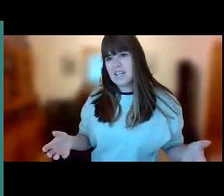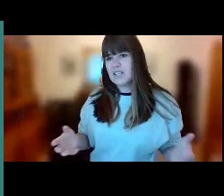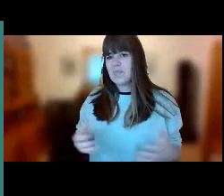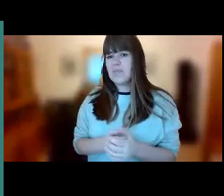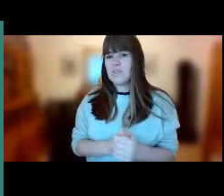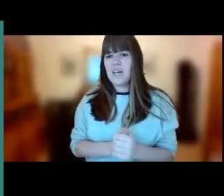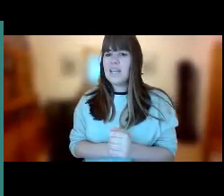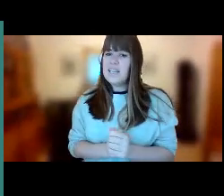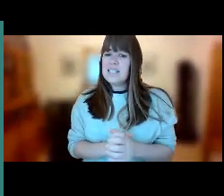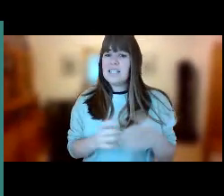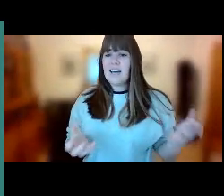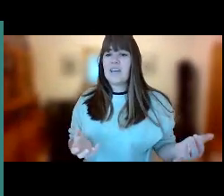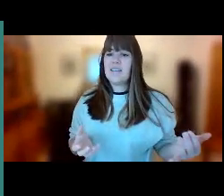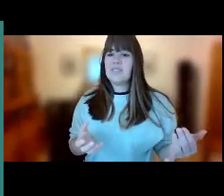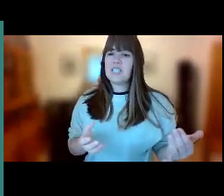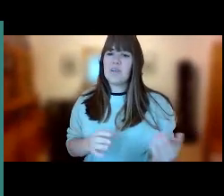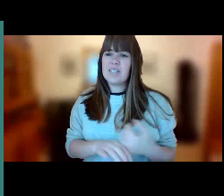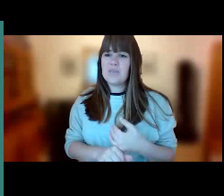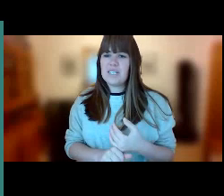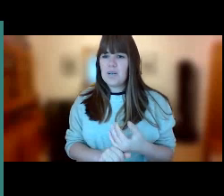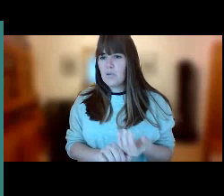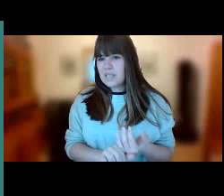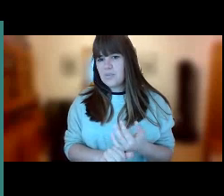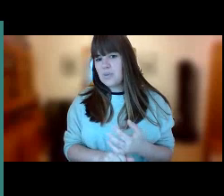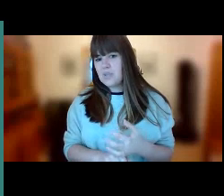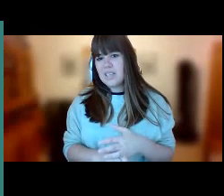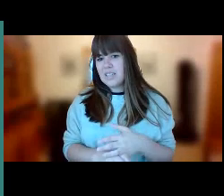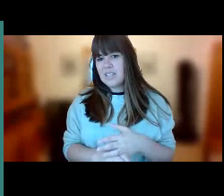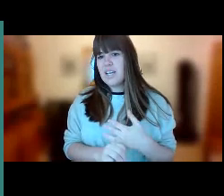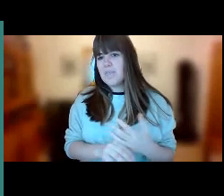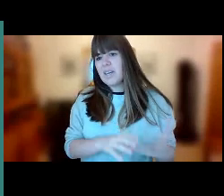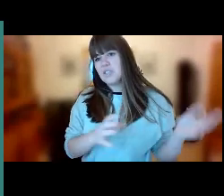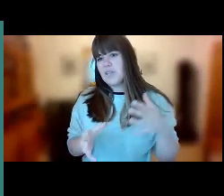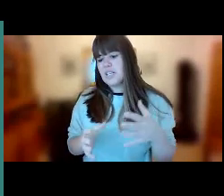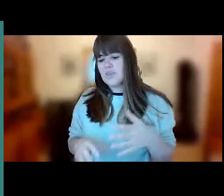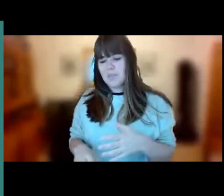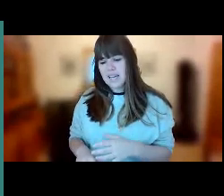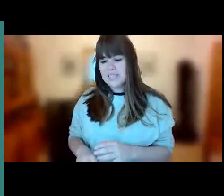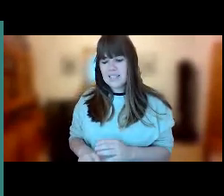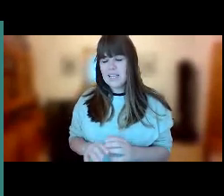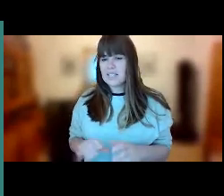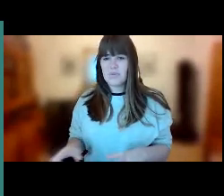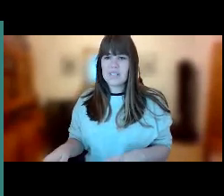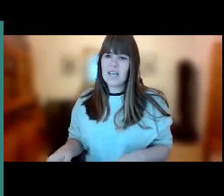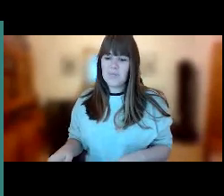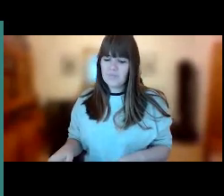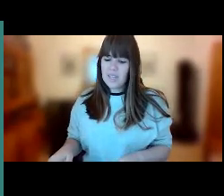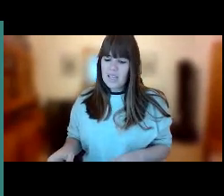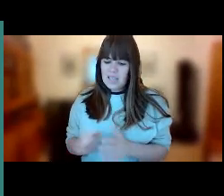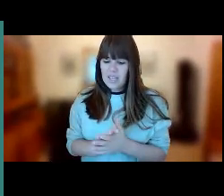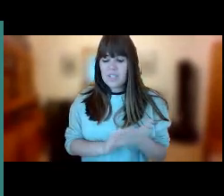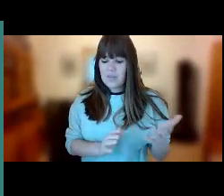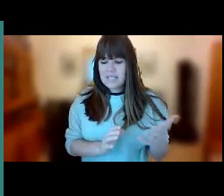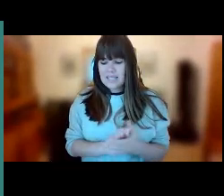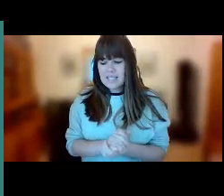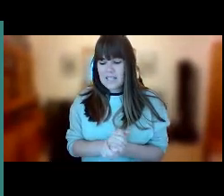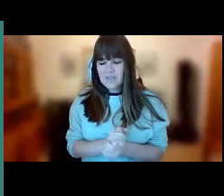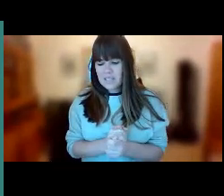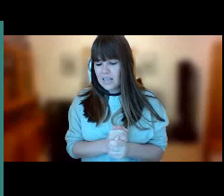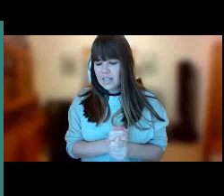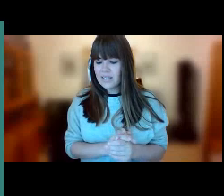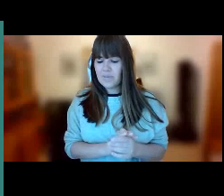speaking to the people that did have that lived experience to understand what is important and try and then make sure that's replicated, and that's what's used to